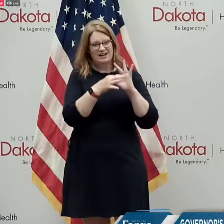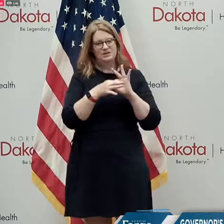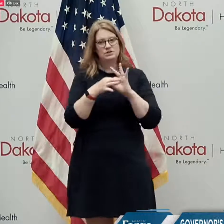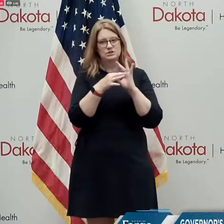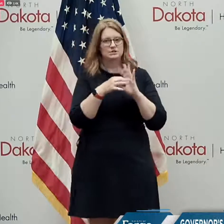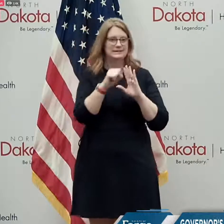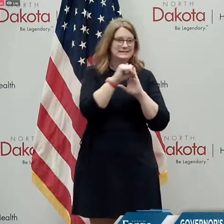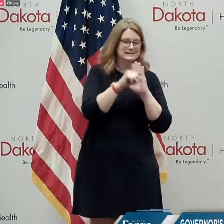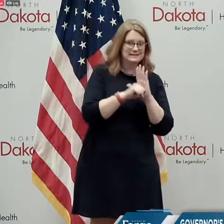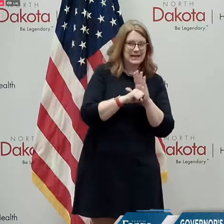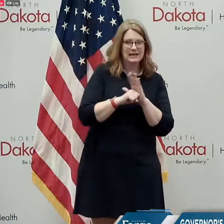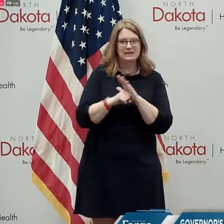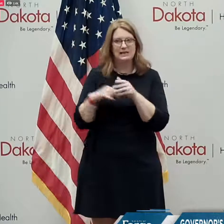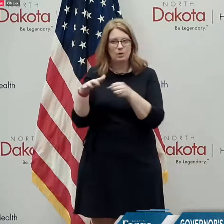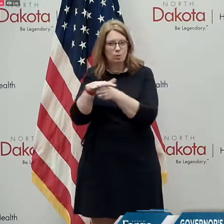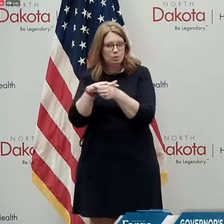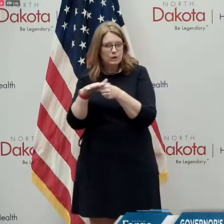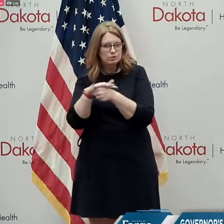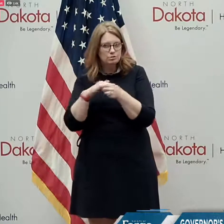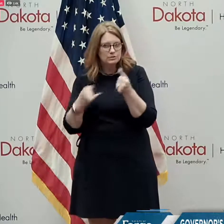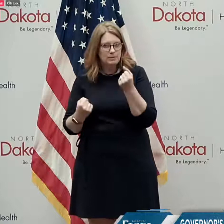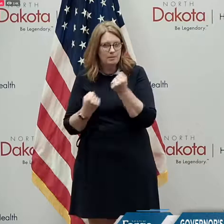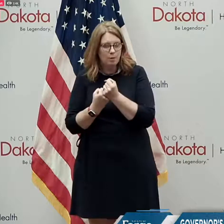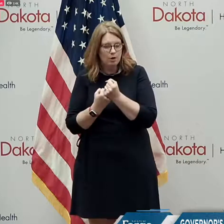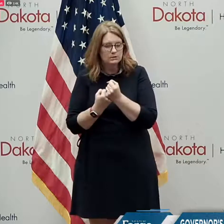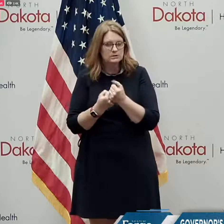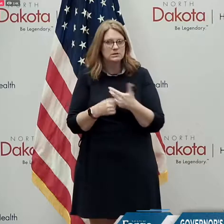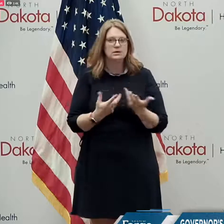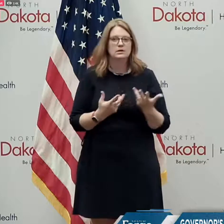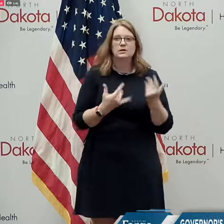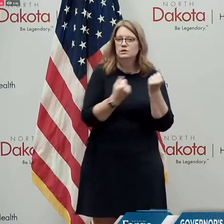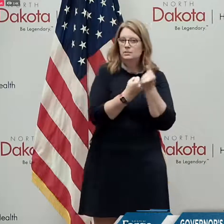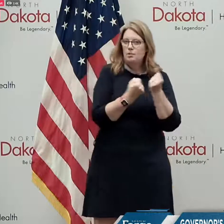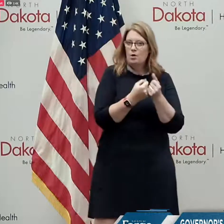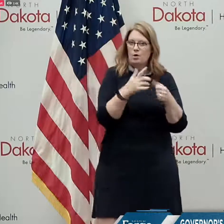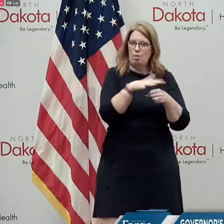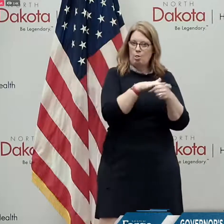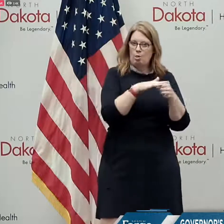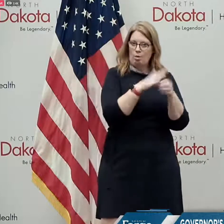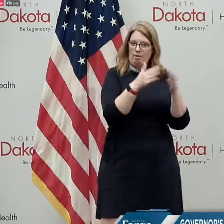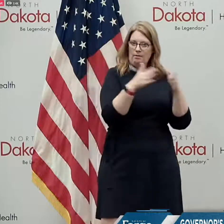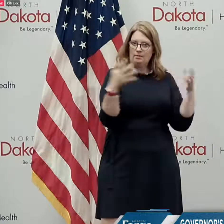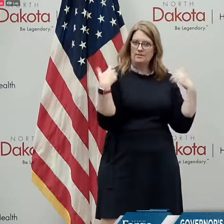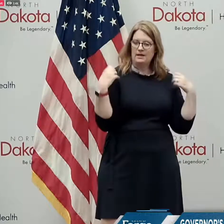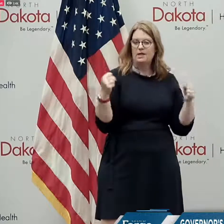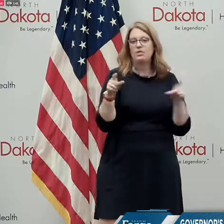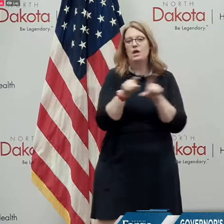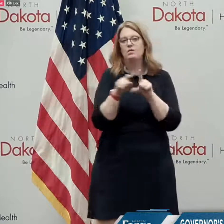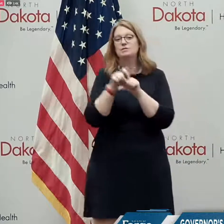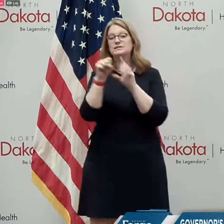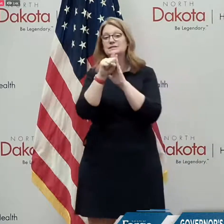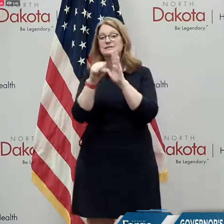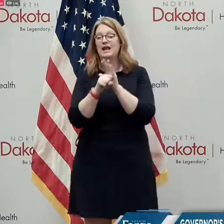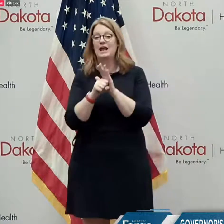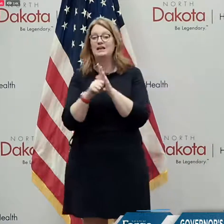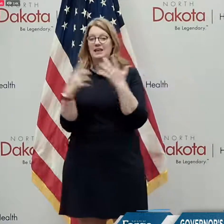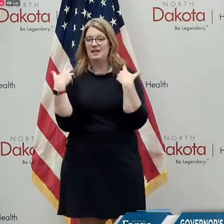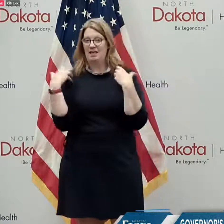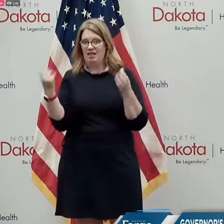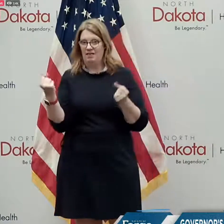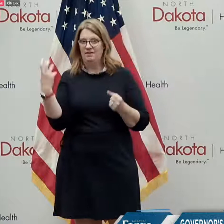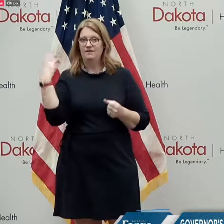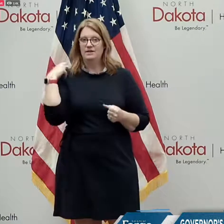state and regional supports, support local public health and state health officials, respond